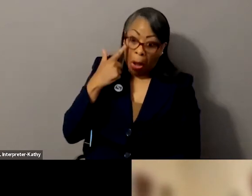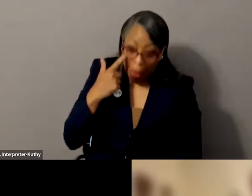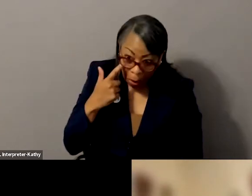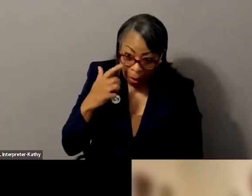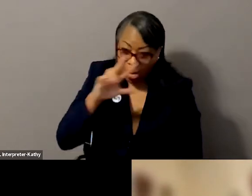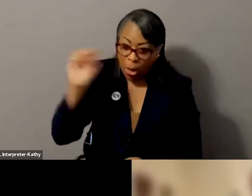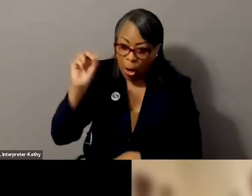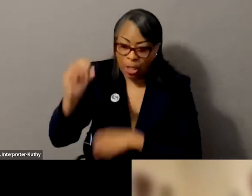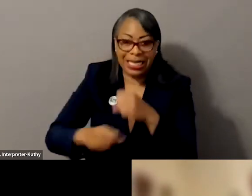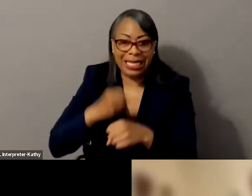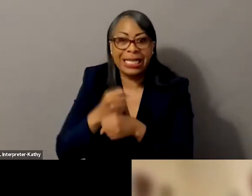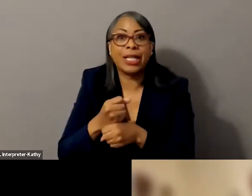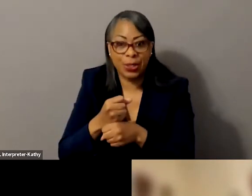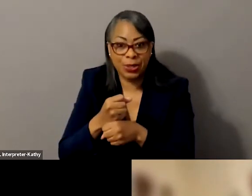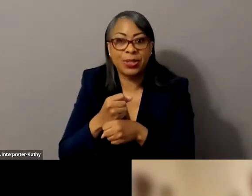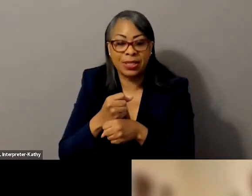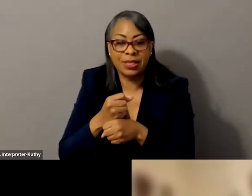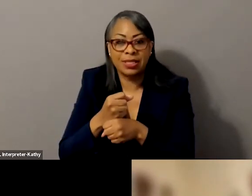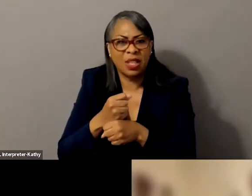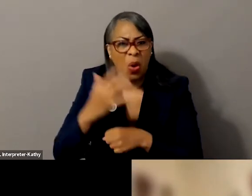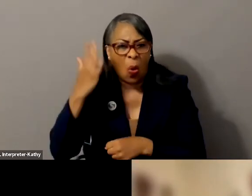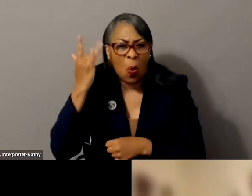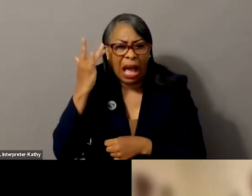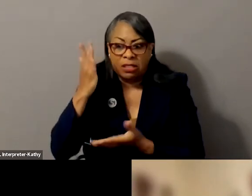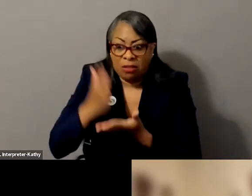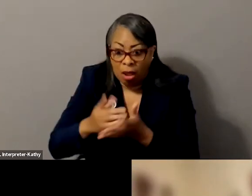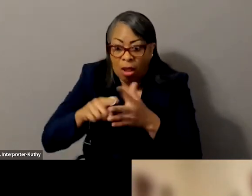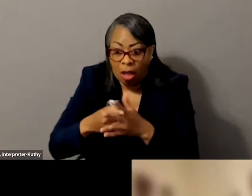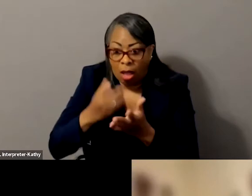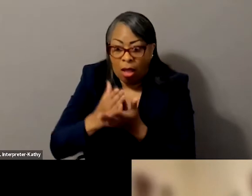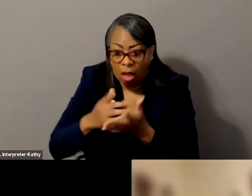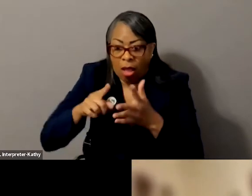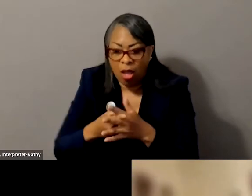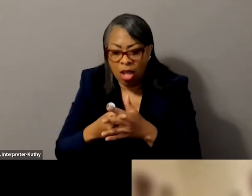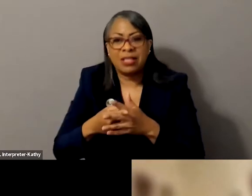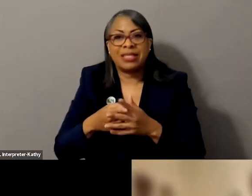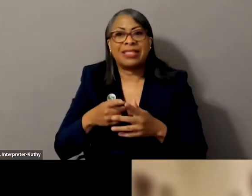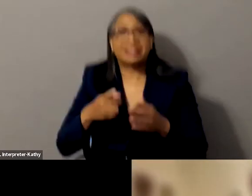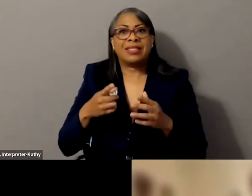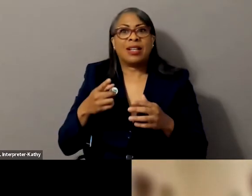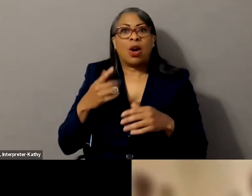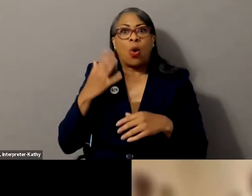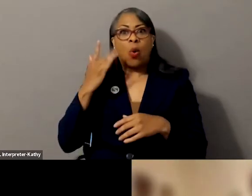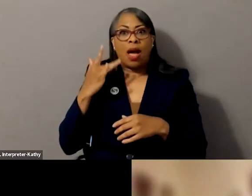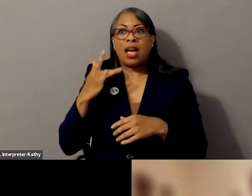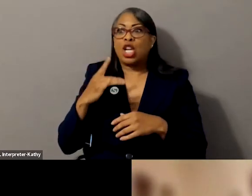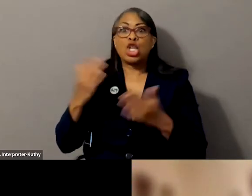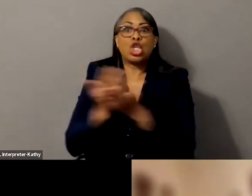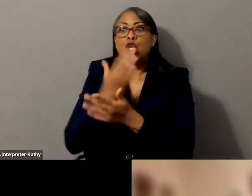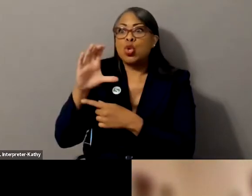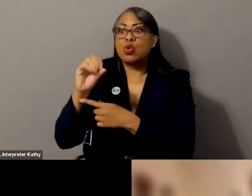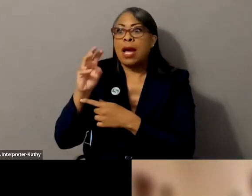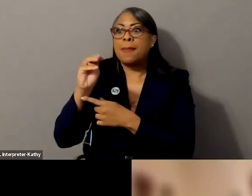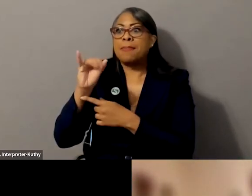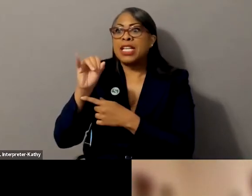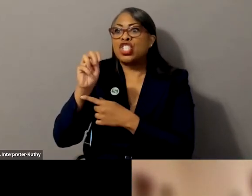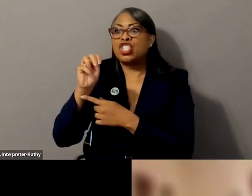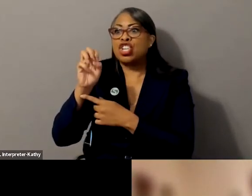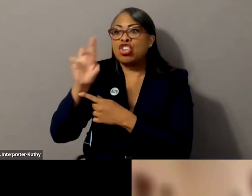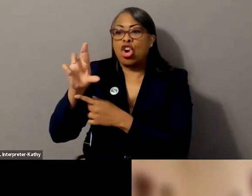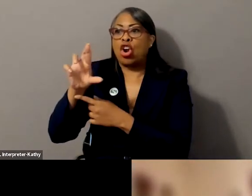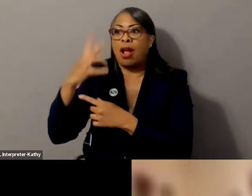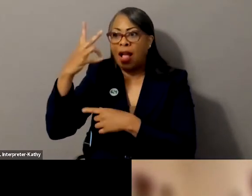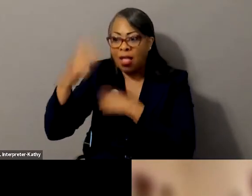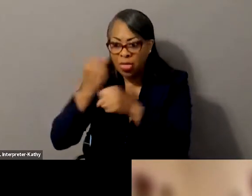This has partly been because we've always had to stop and pivot to a new commissioner every 3 years, and quite